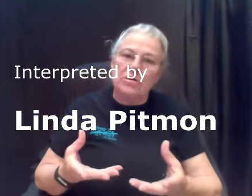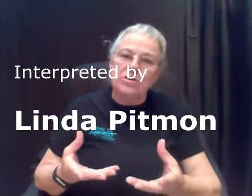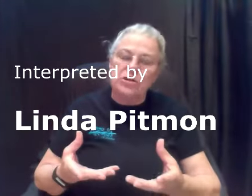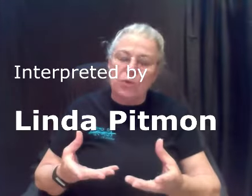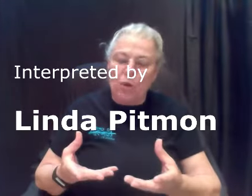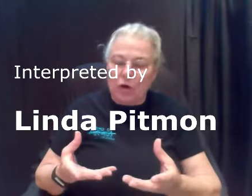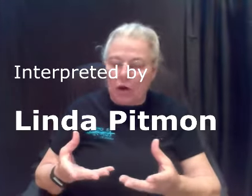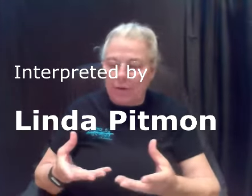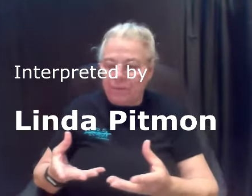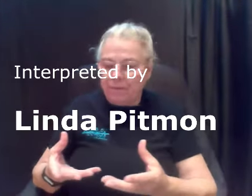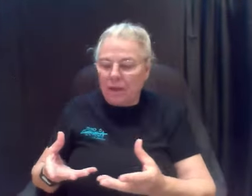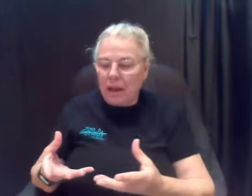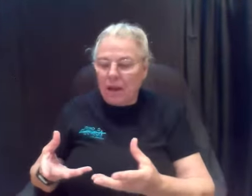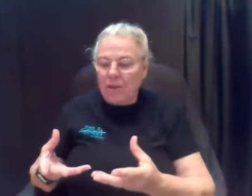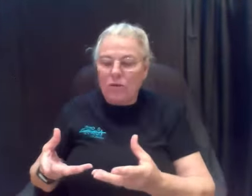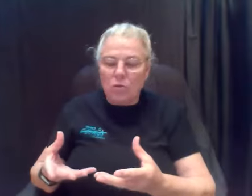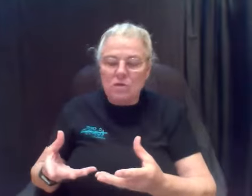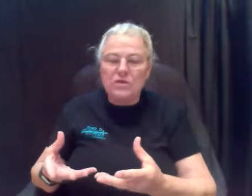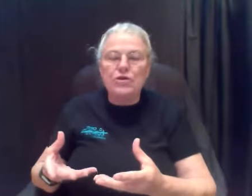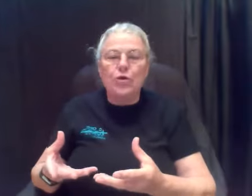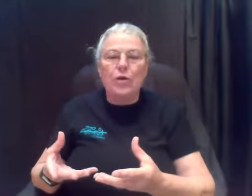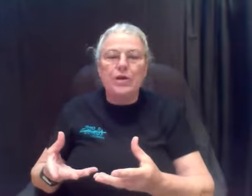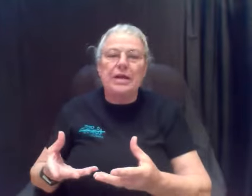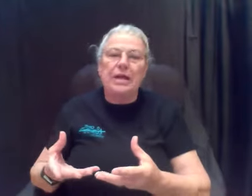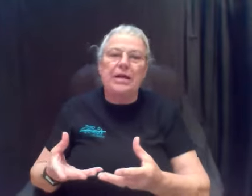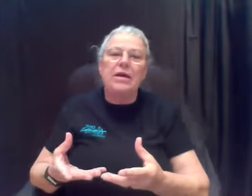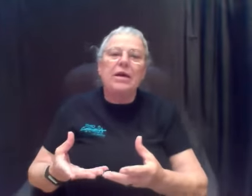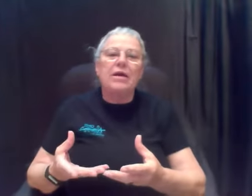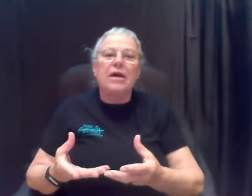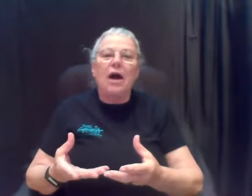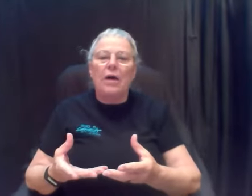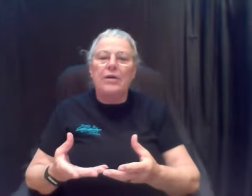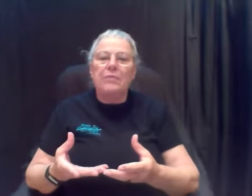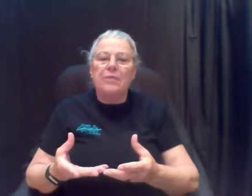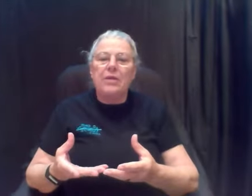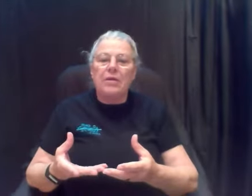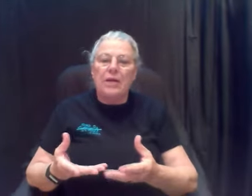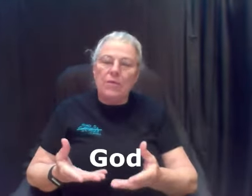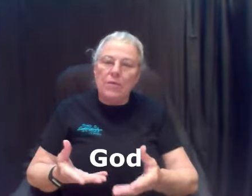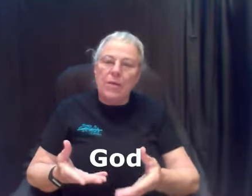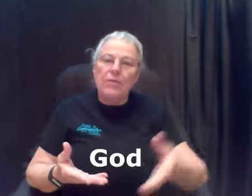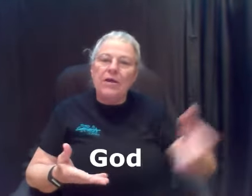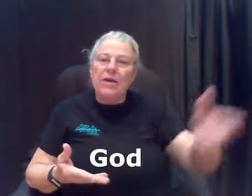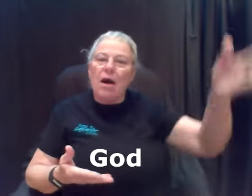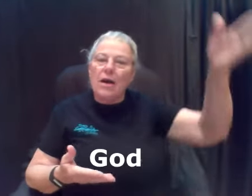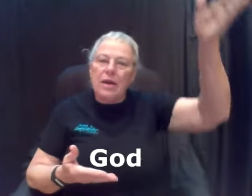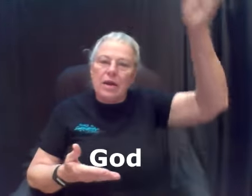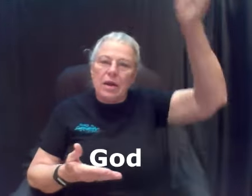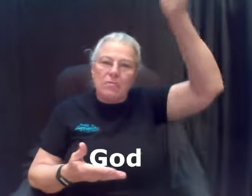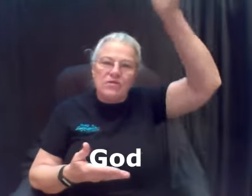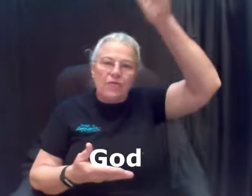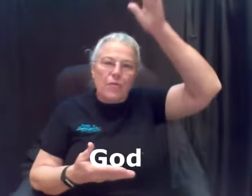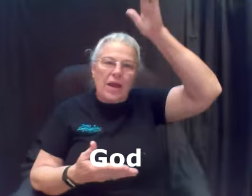to work on. The words that you're going to need: God. Now remember that God comes from